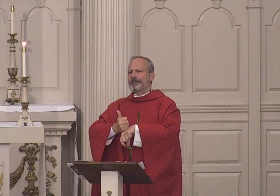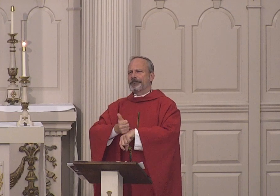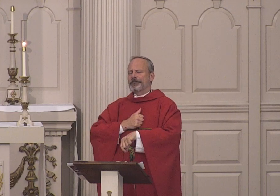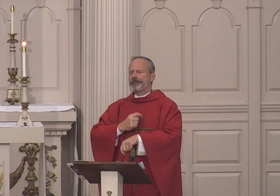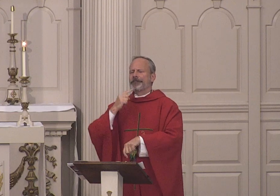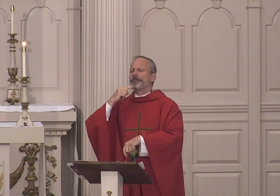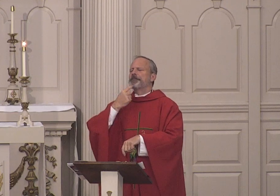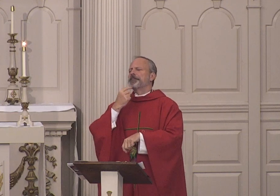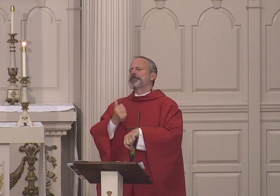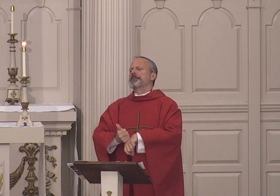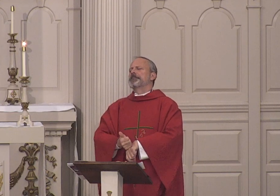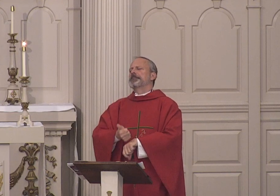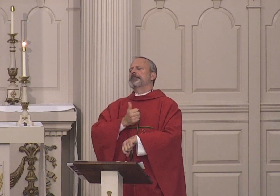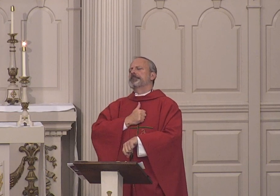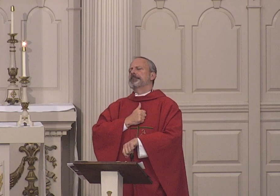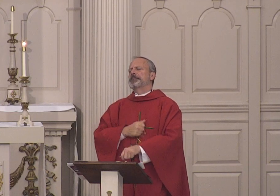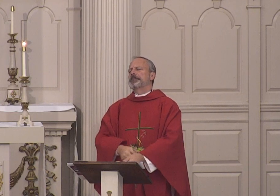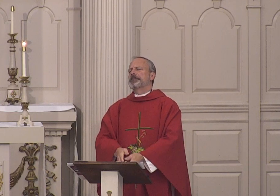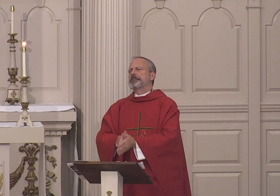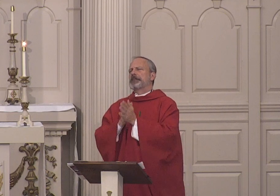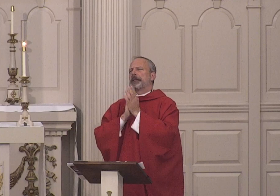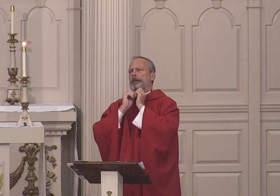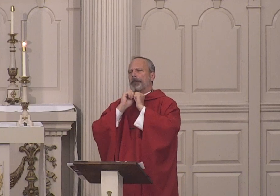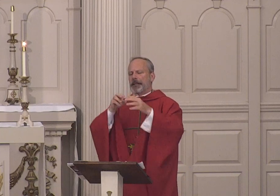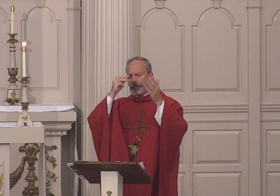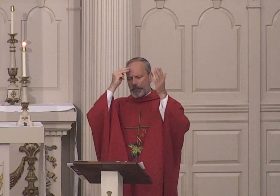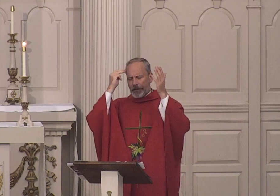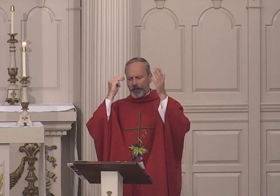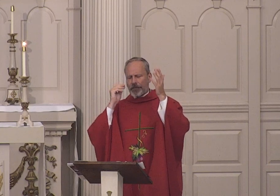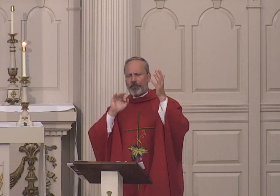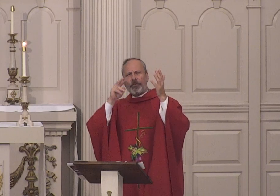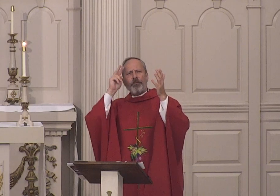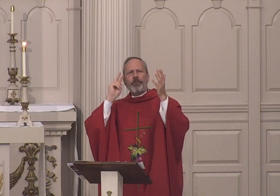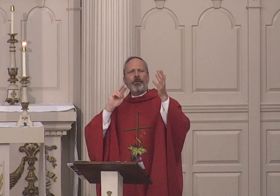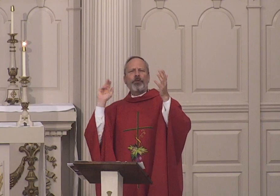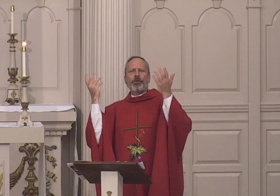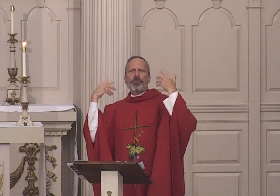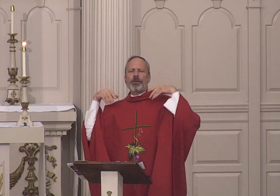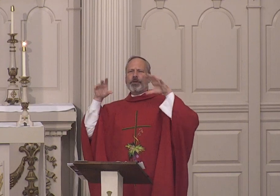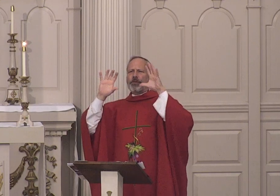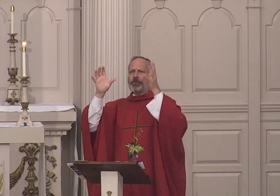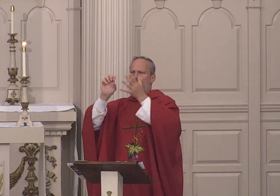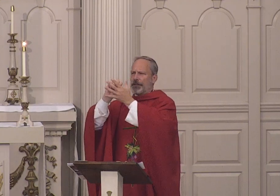my words, what I have done and what I have failed to do,